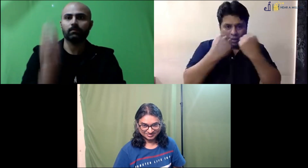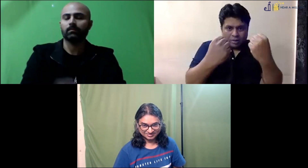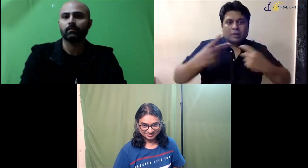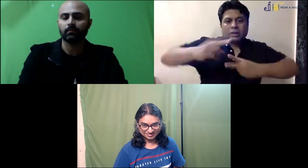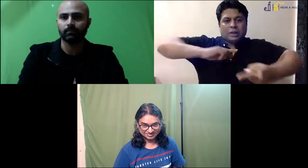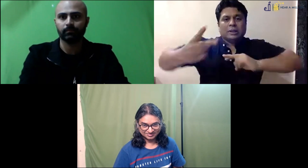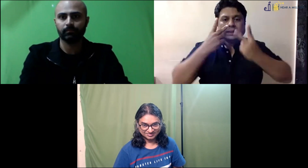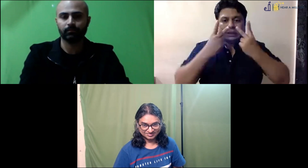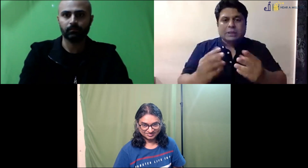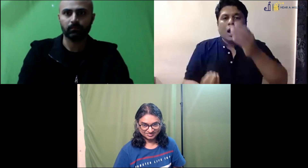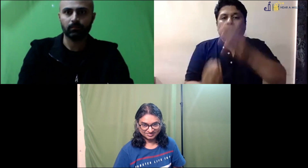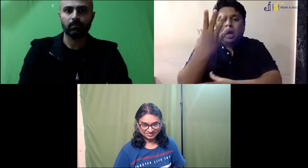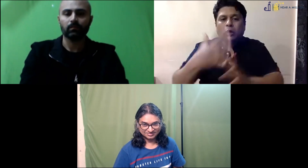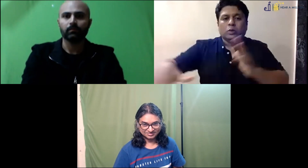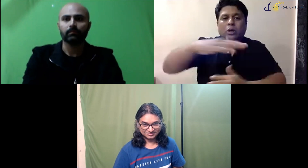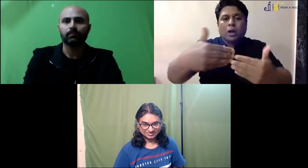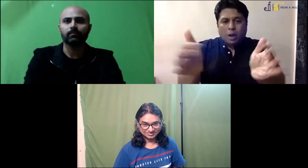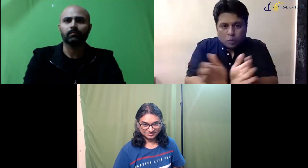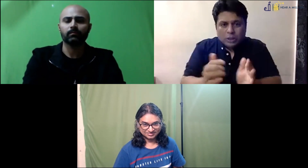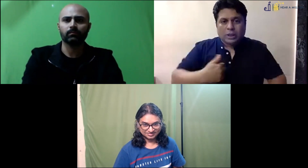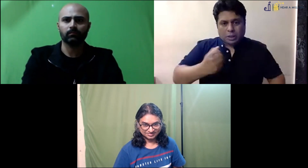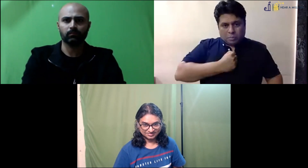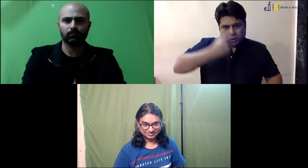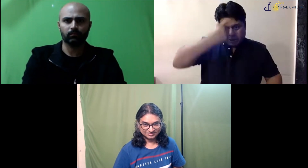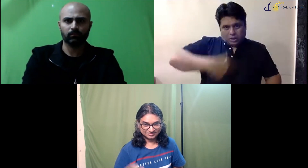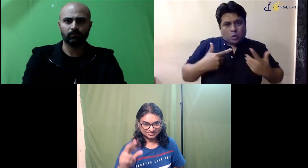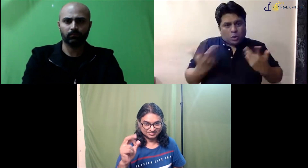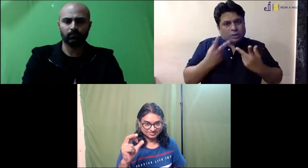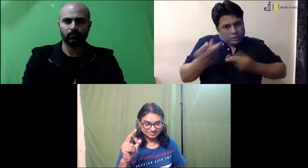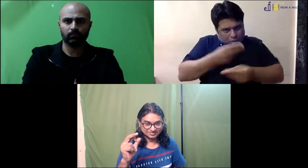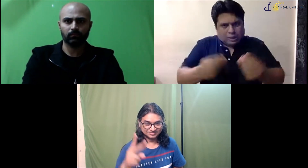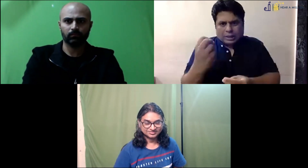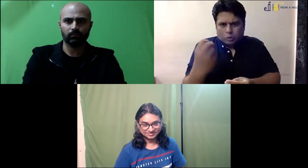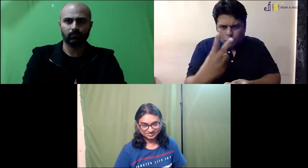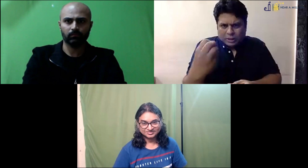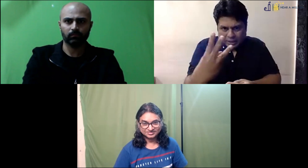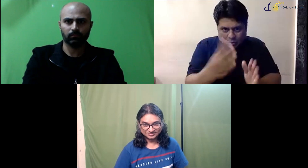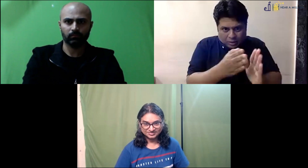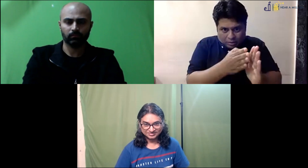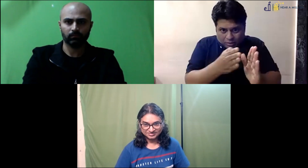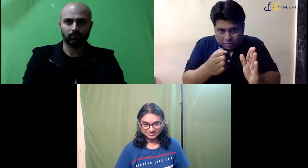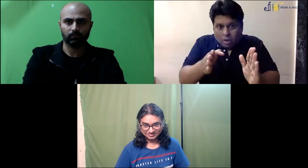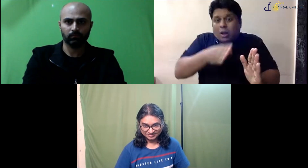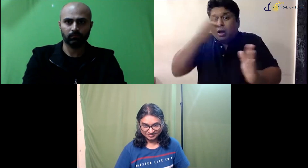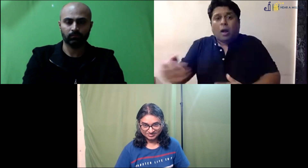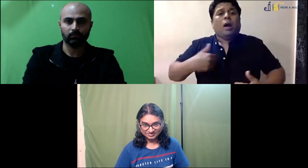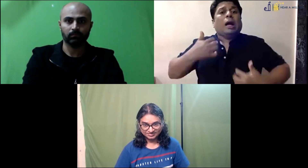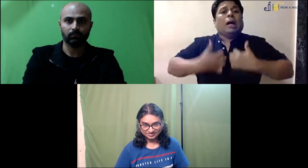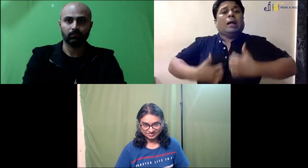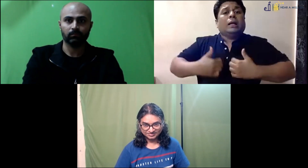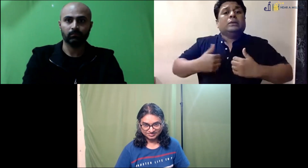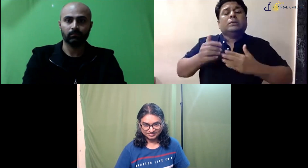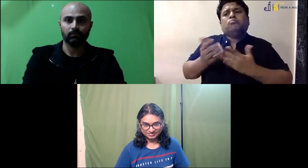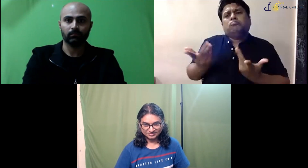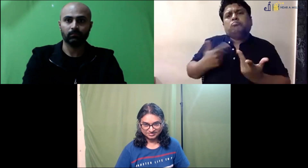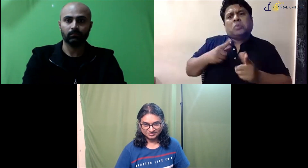So it's like you have to have a self reflection. What would you like to do? We will do the things for you as well.